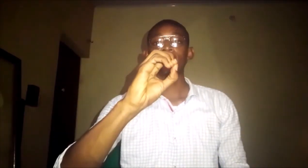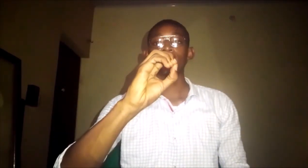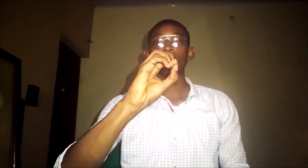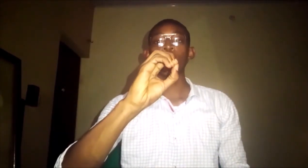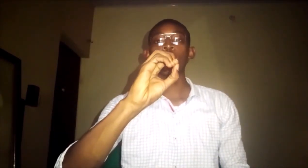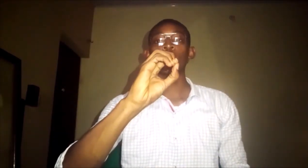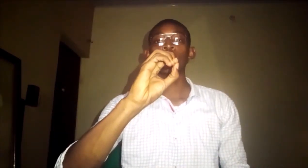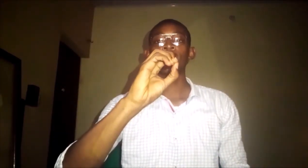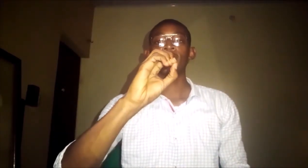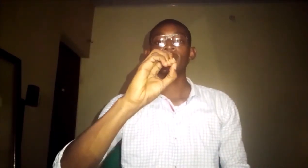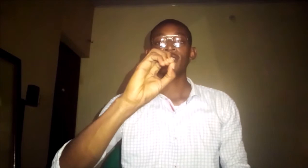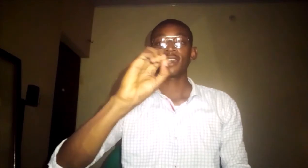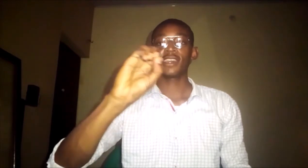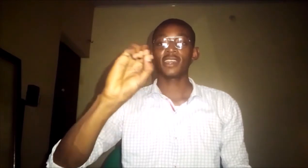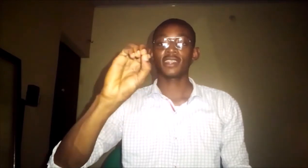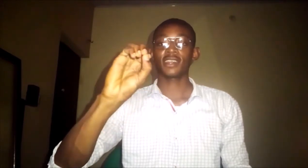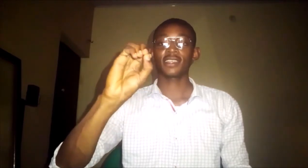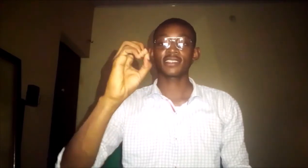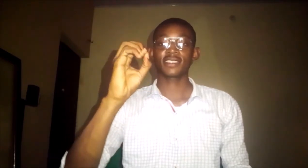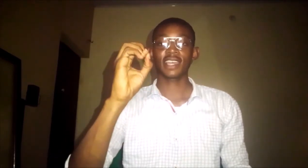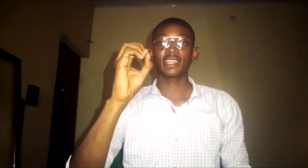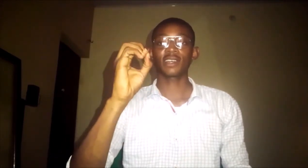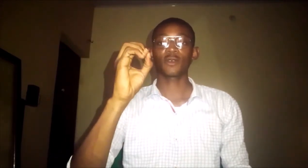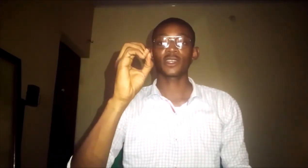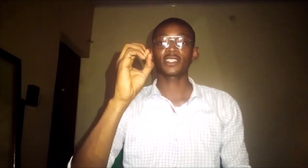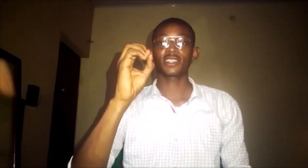is O in sign language.